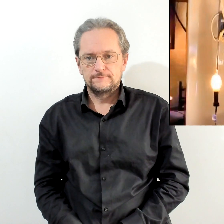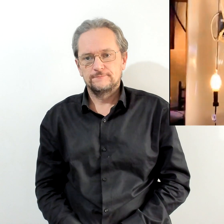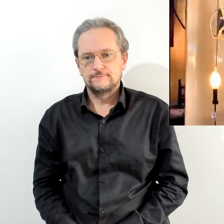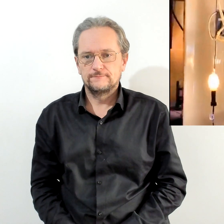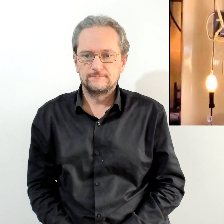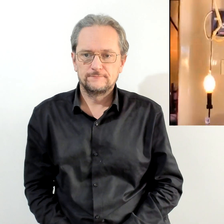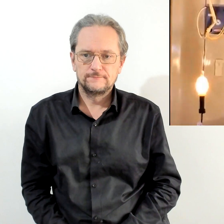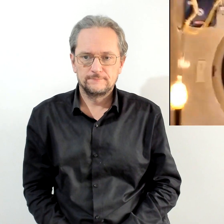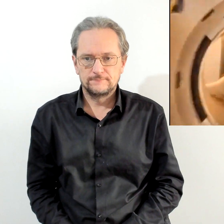Maybe.